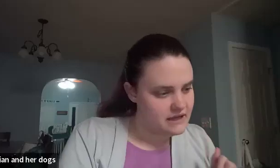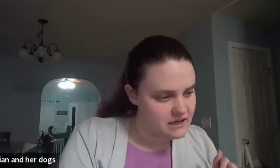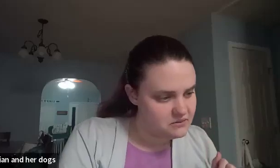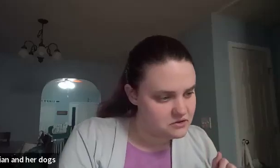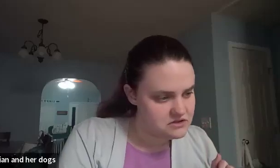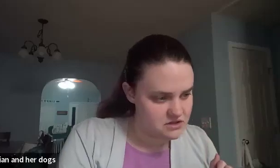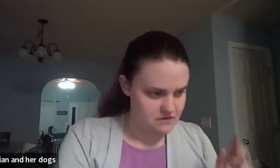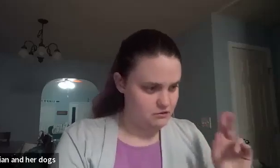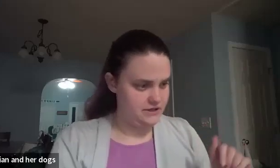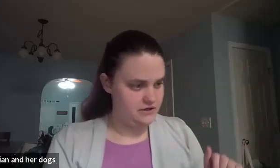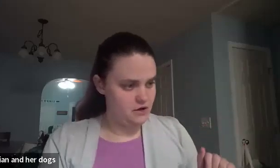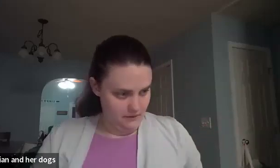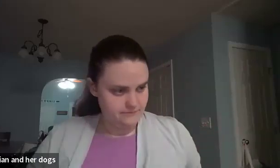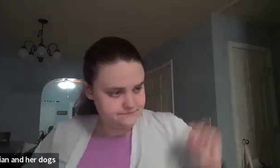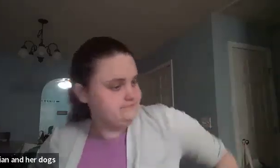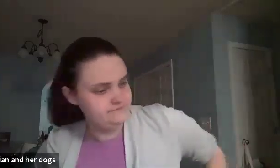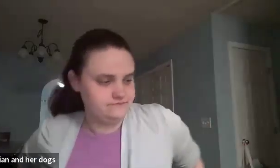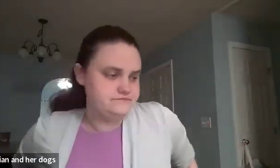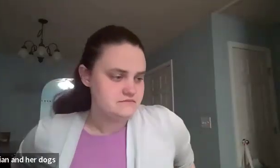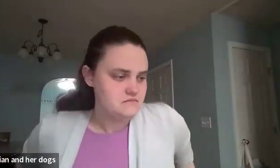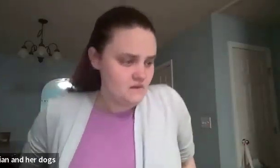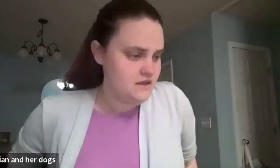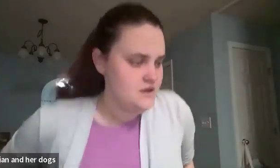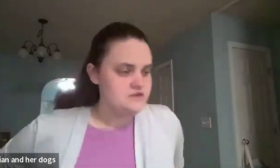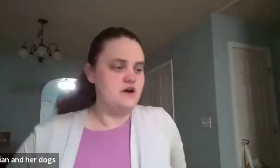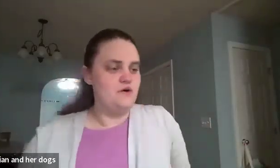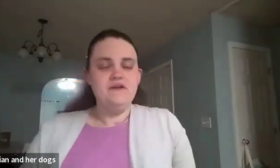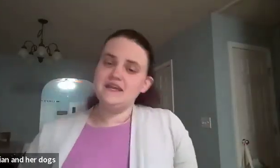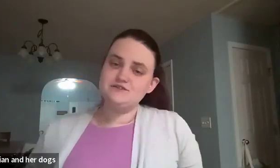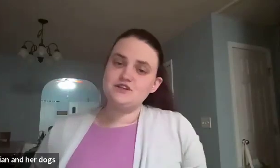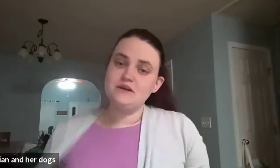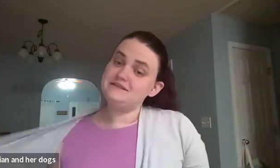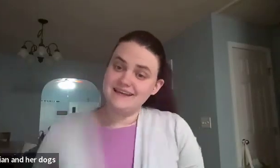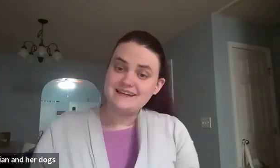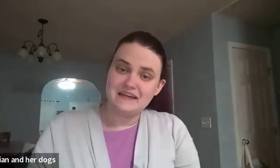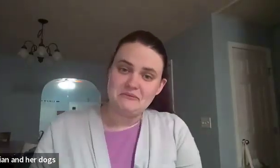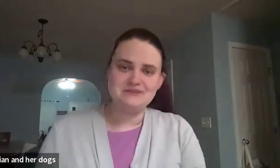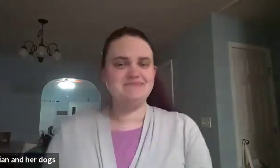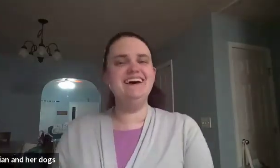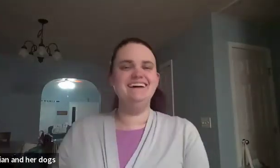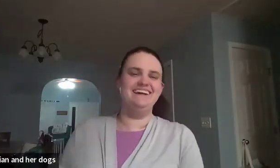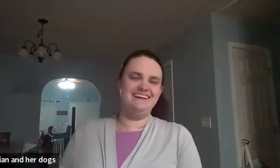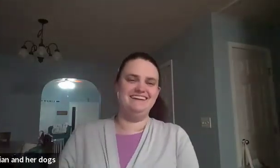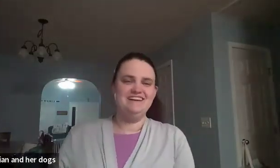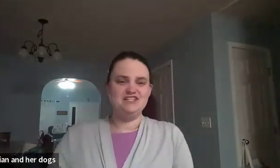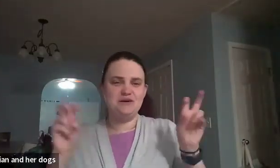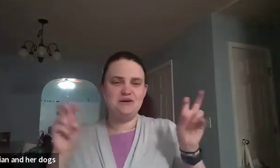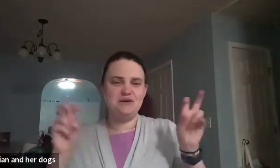water-like animals. No, I think we'll be good. Okay. So the next one's going to be our land animals. Jump in